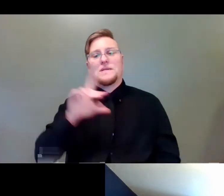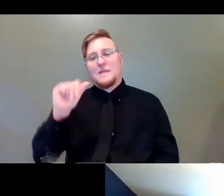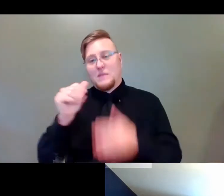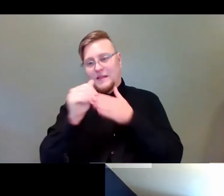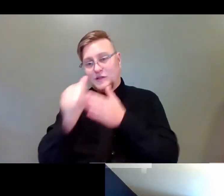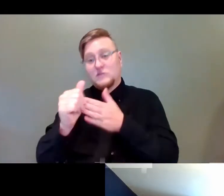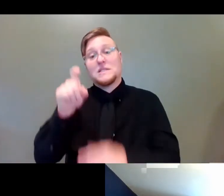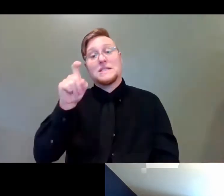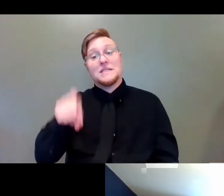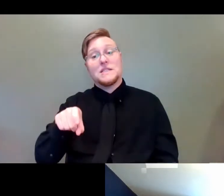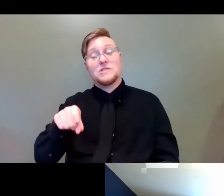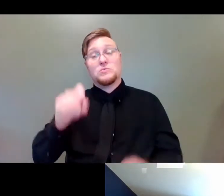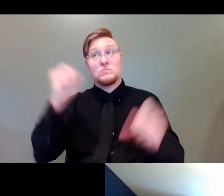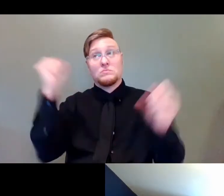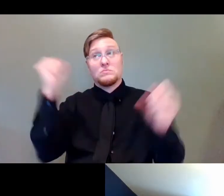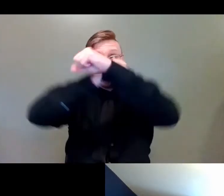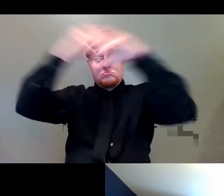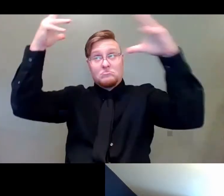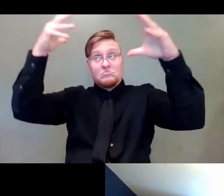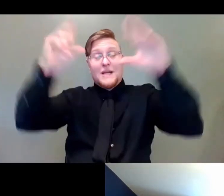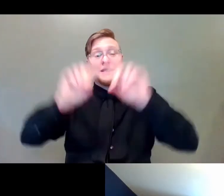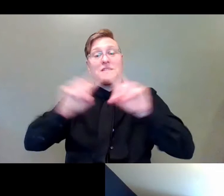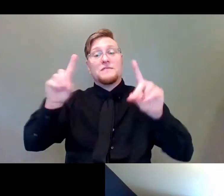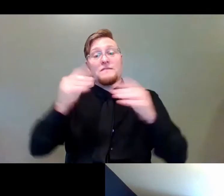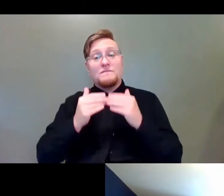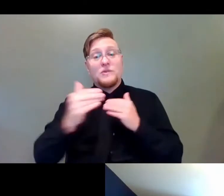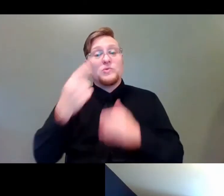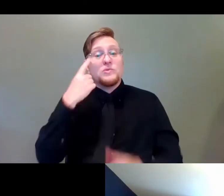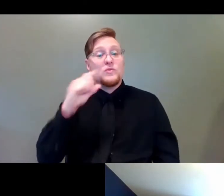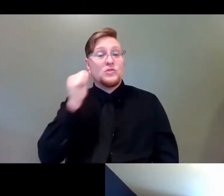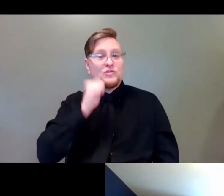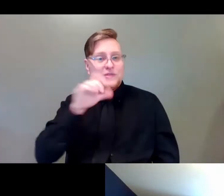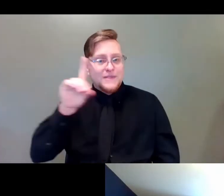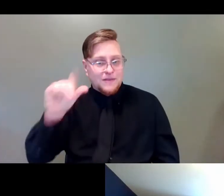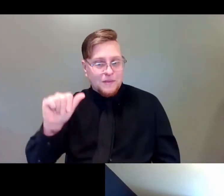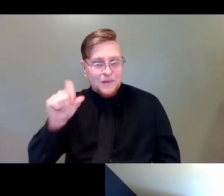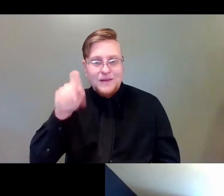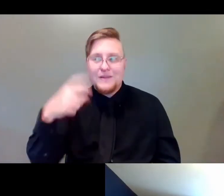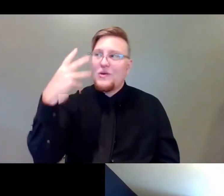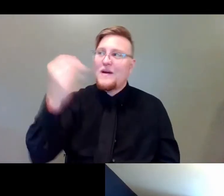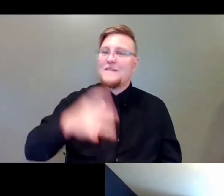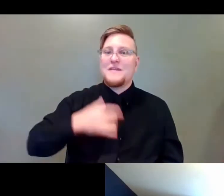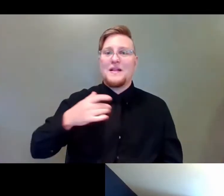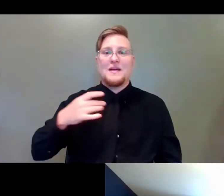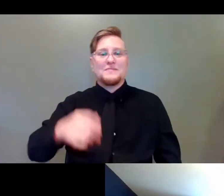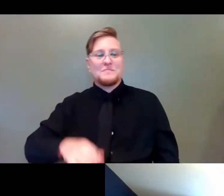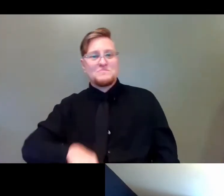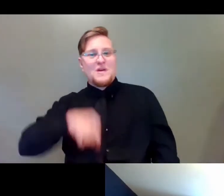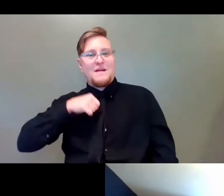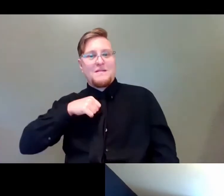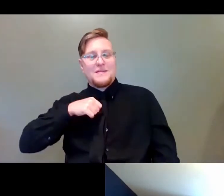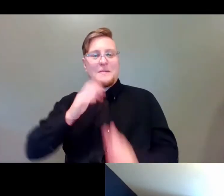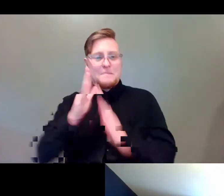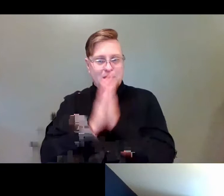a different future for disabled girls. They need to grow up feeling proud, passionate, and they need to get